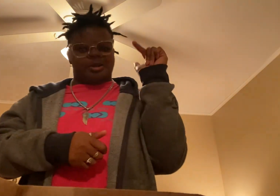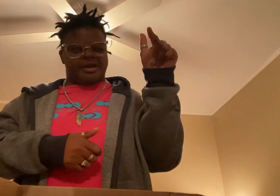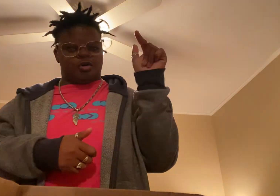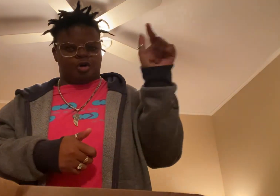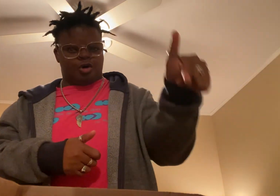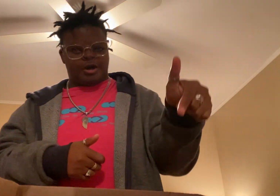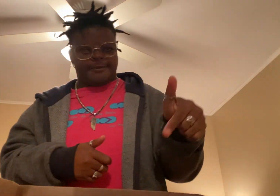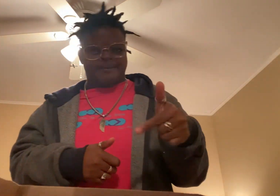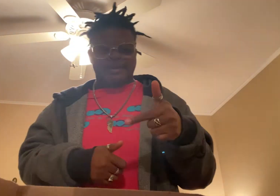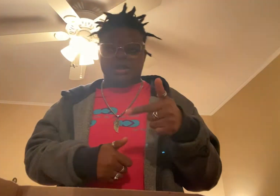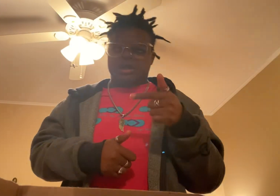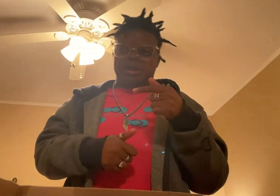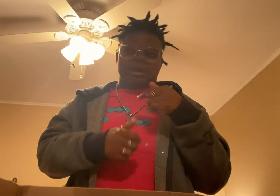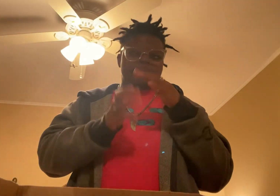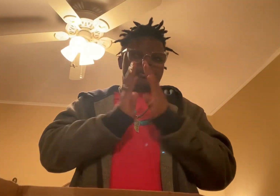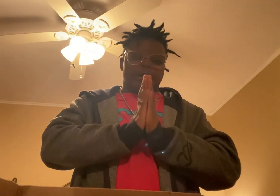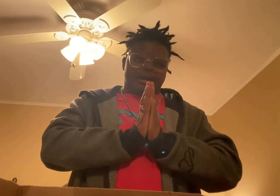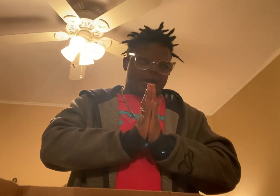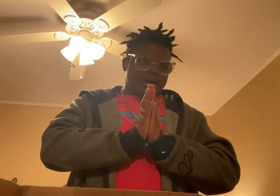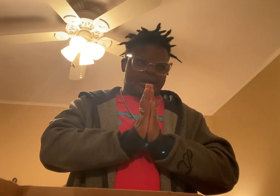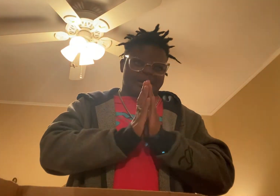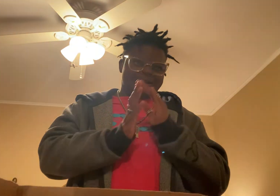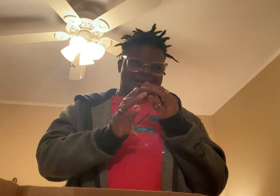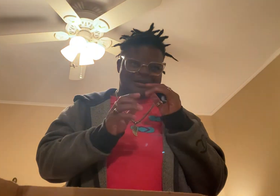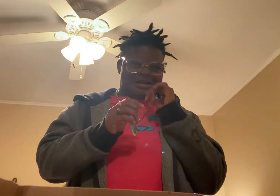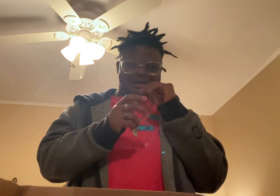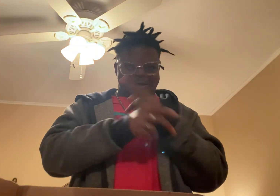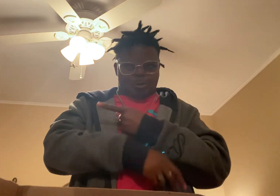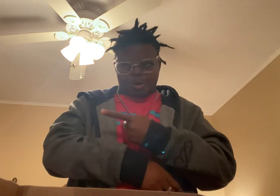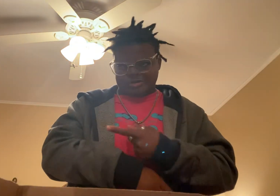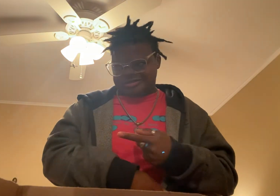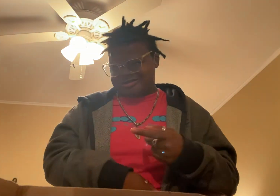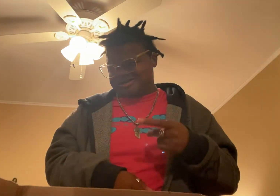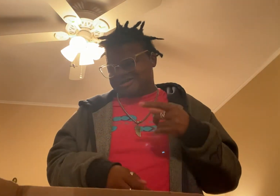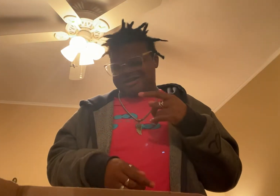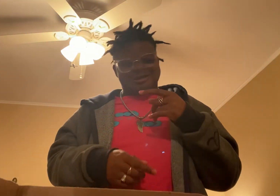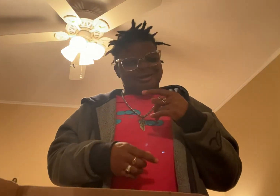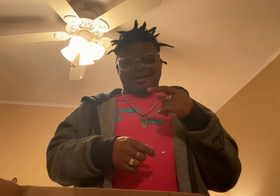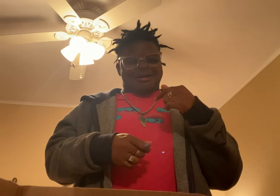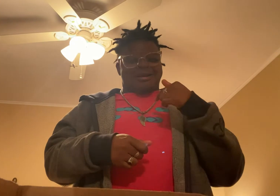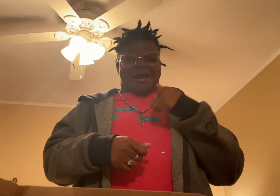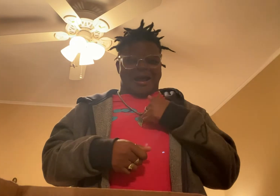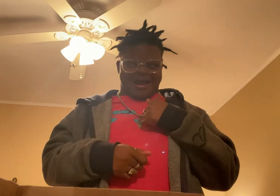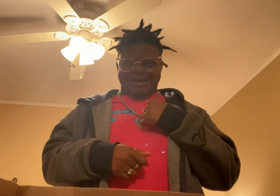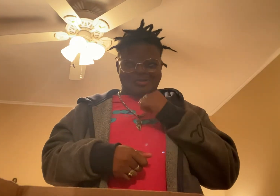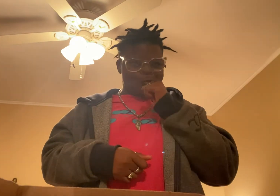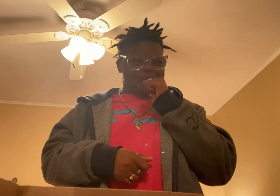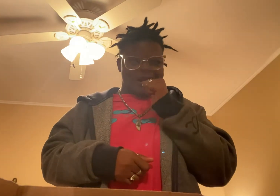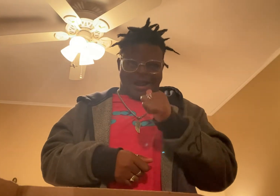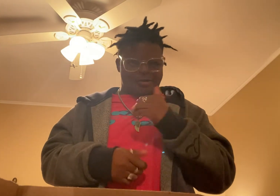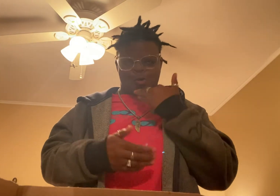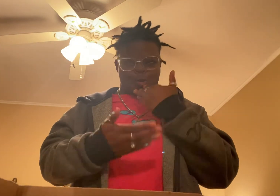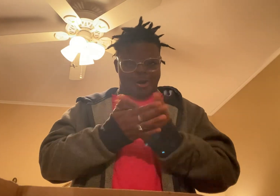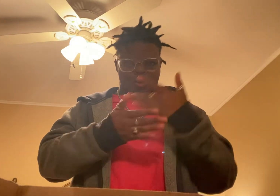later on. I pray to God it doesn't get worse. But I do not do well when I'm